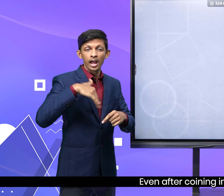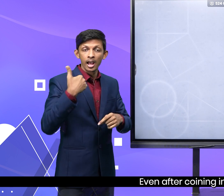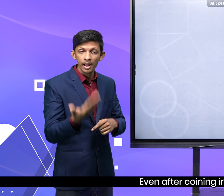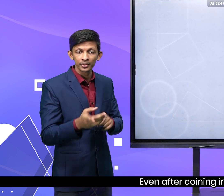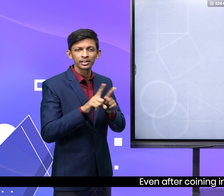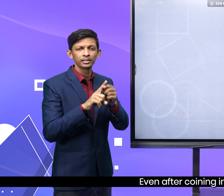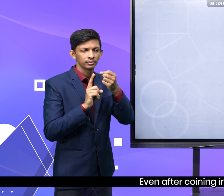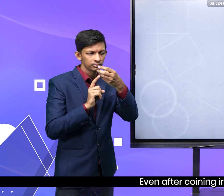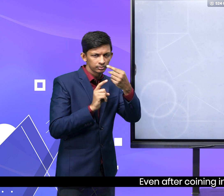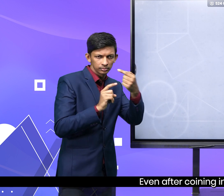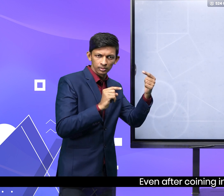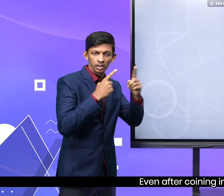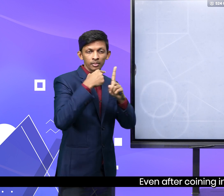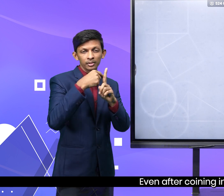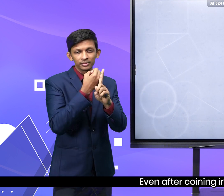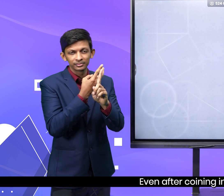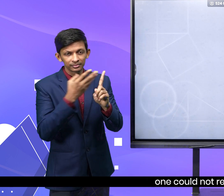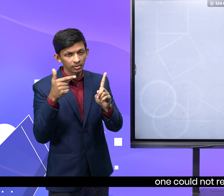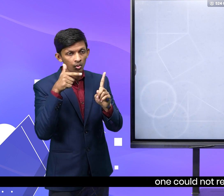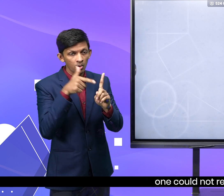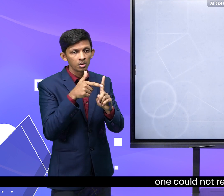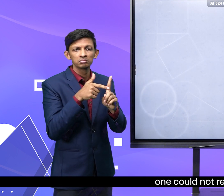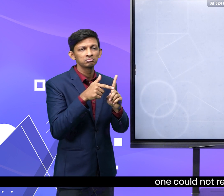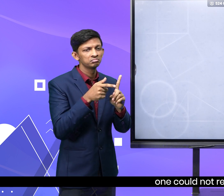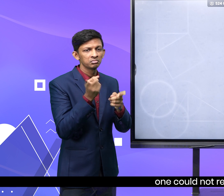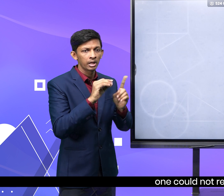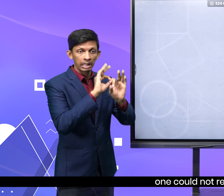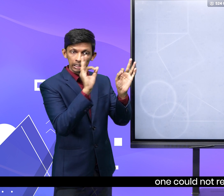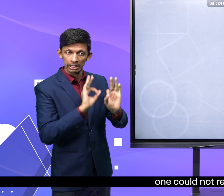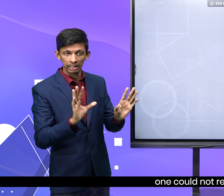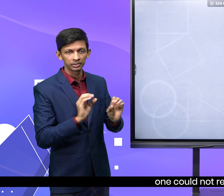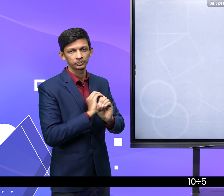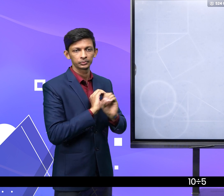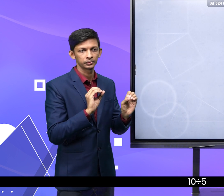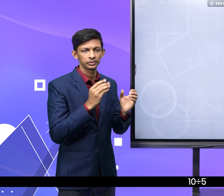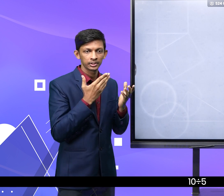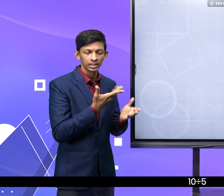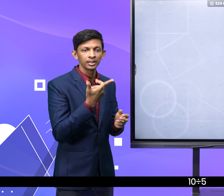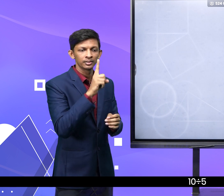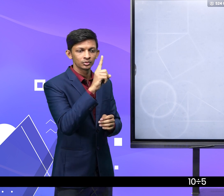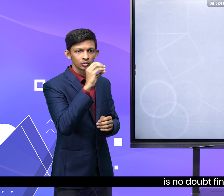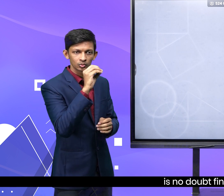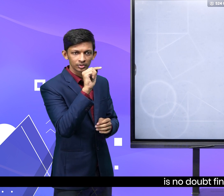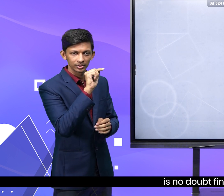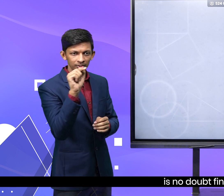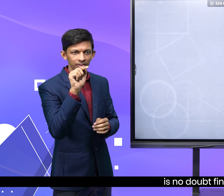Even after coining integers, one could not relax. 10 divided by 5 is no doubt